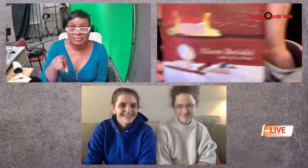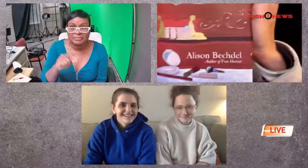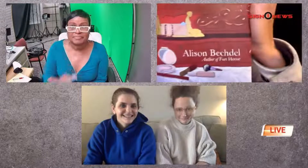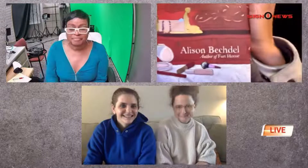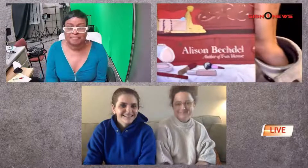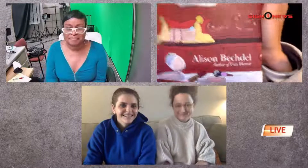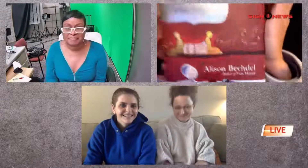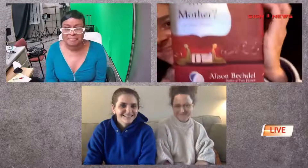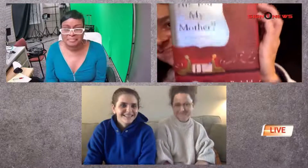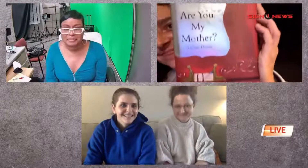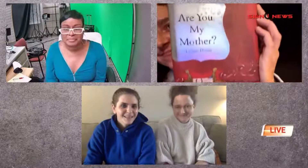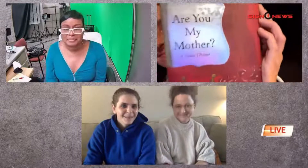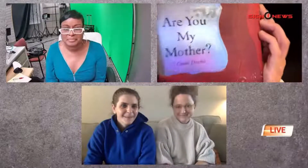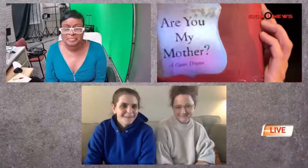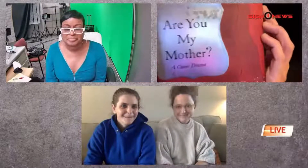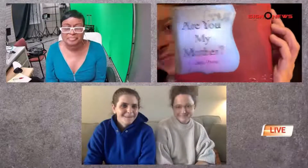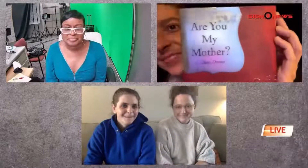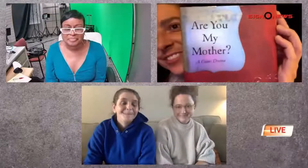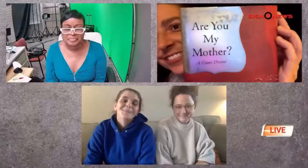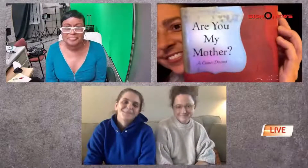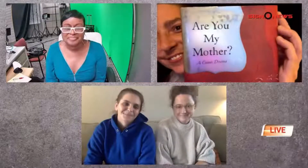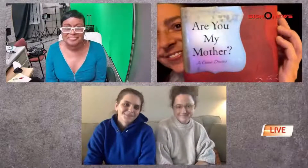that one. Mm-hmm.